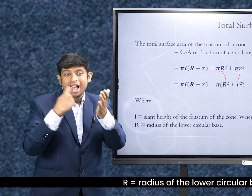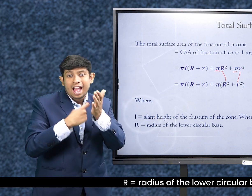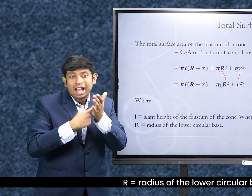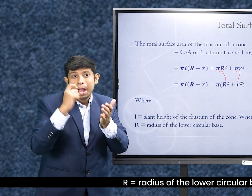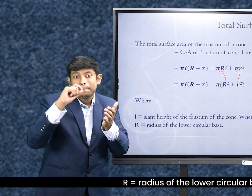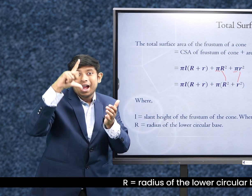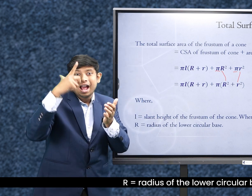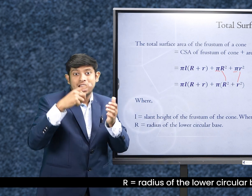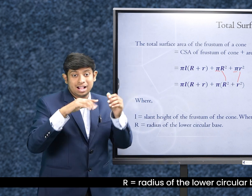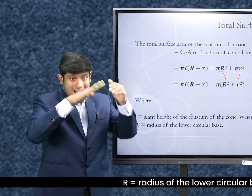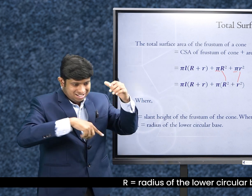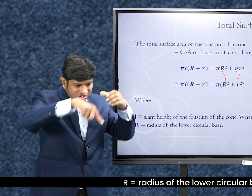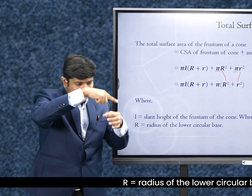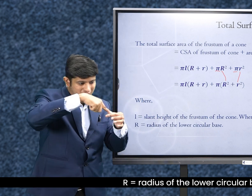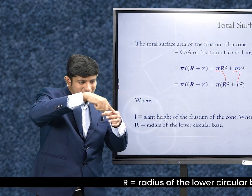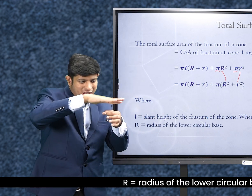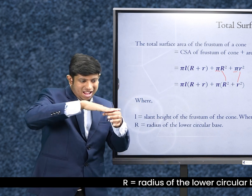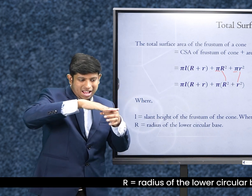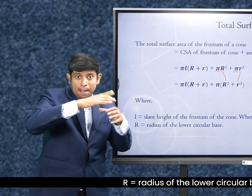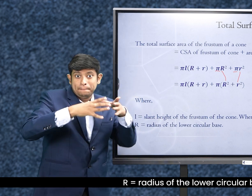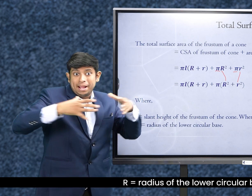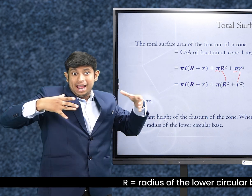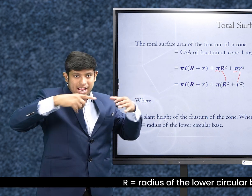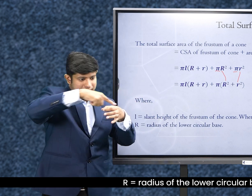Capital R is equal to radius of lower circular base,